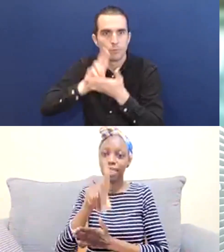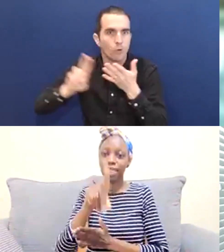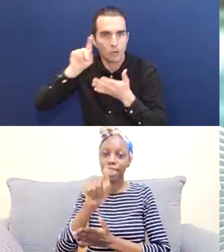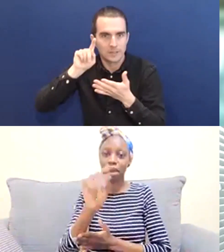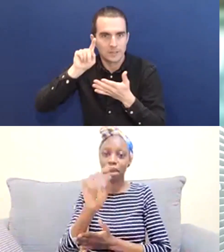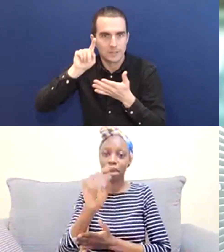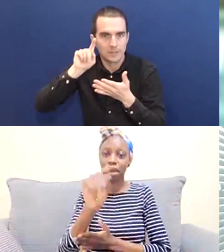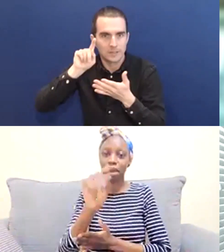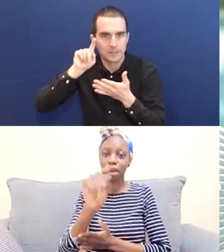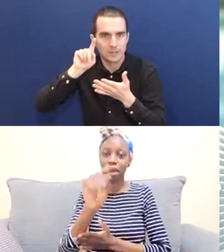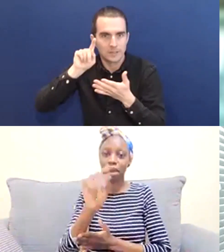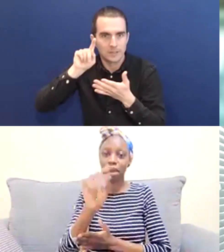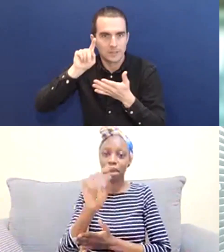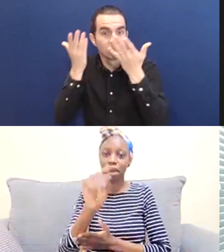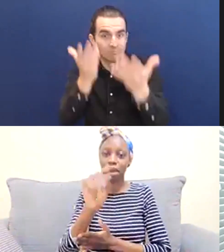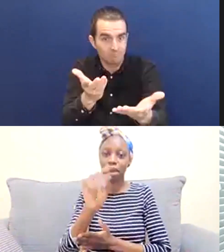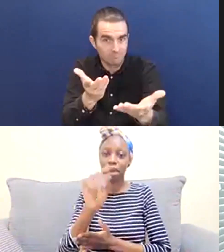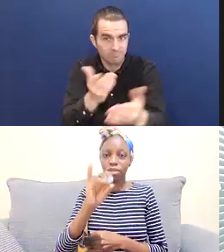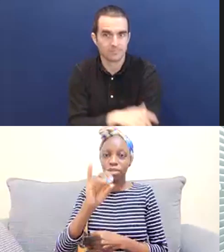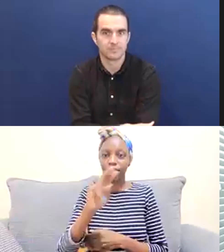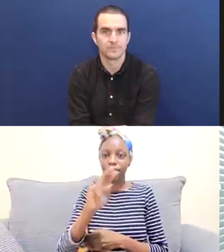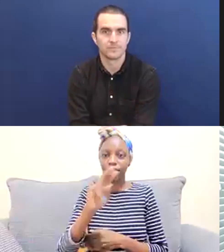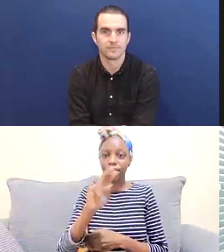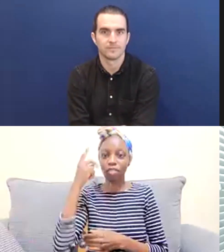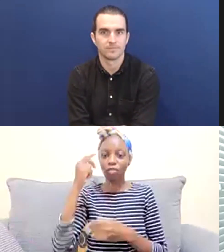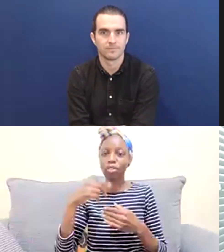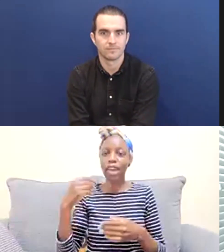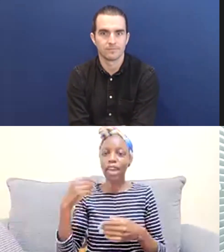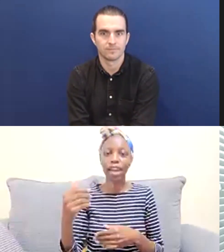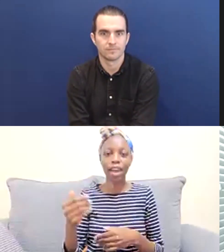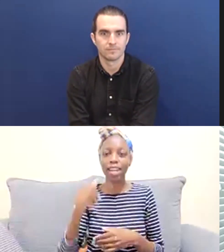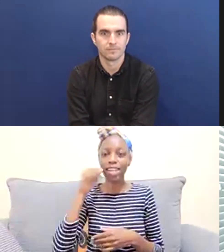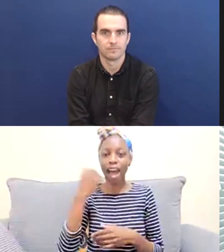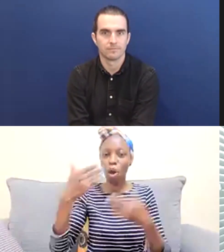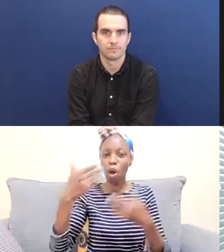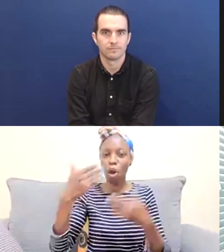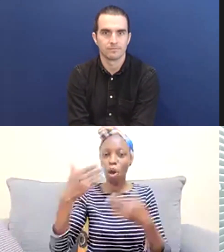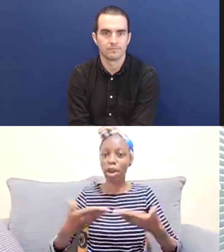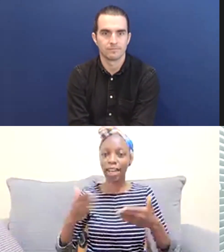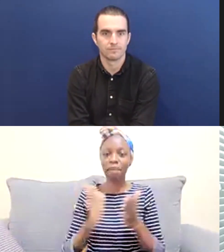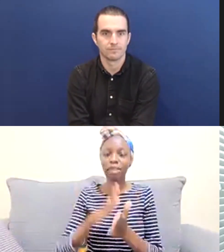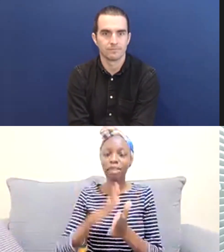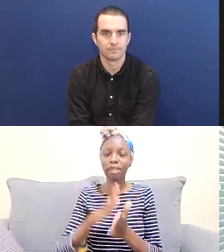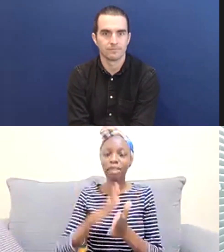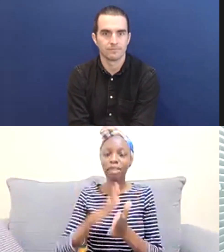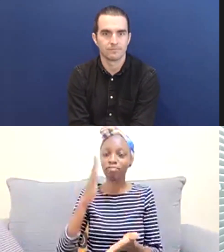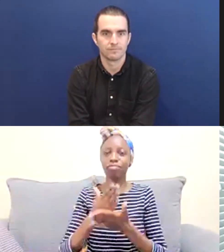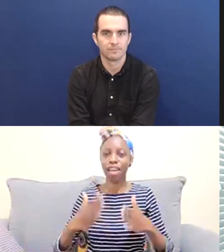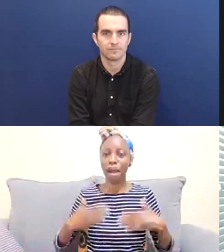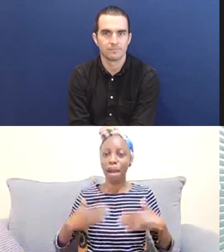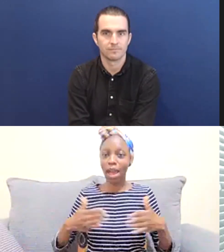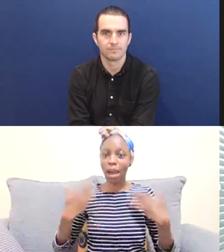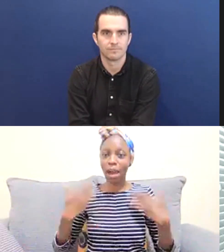Thank you, Shan, for that very warm welcome. And it is a real pleasure to be with you all today at